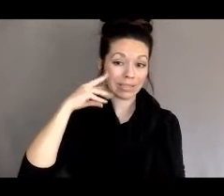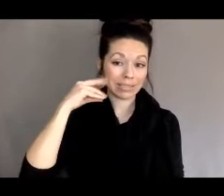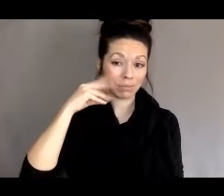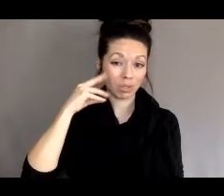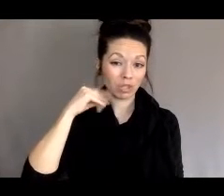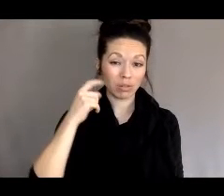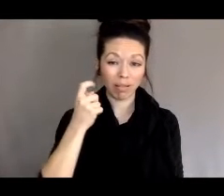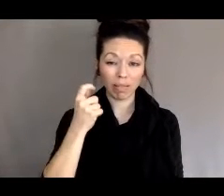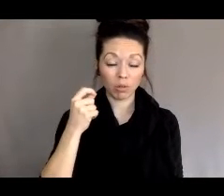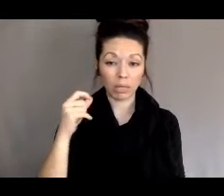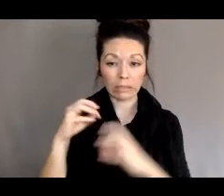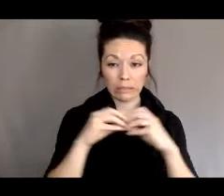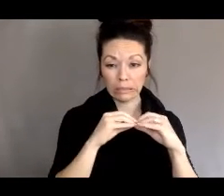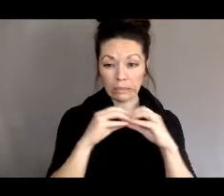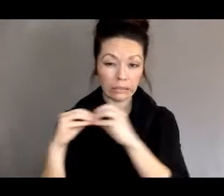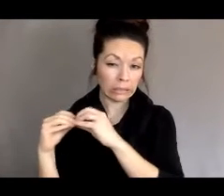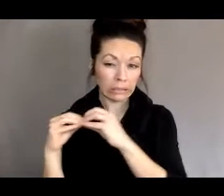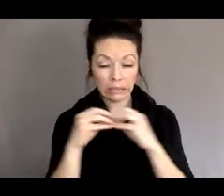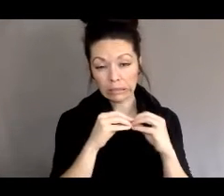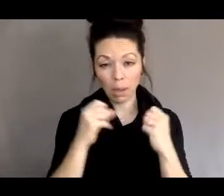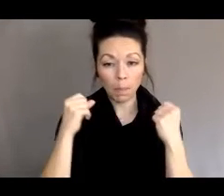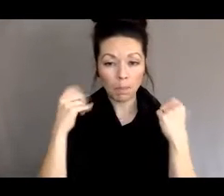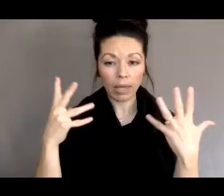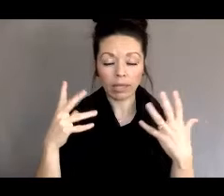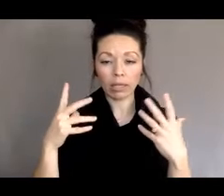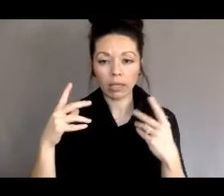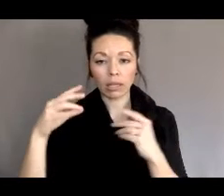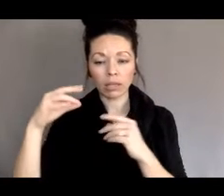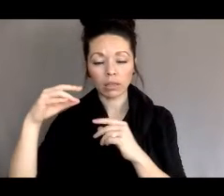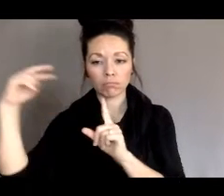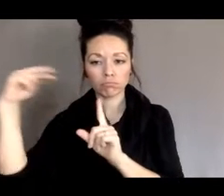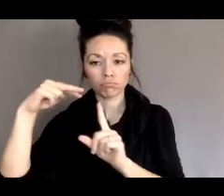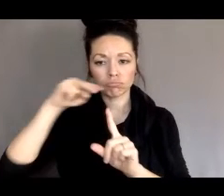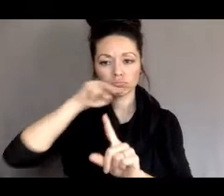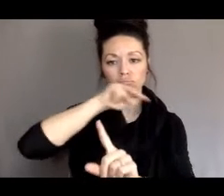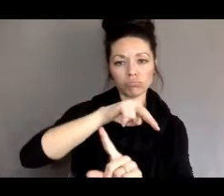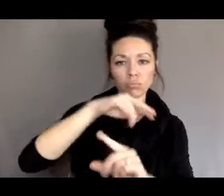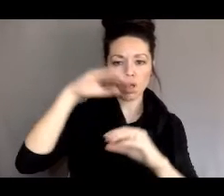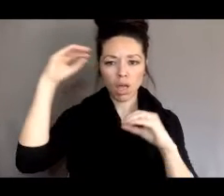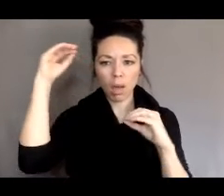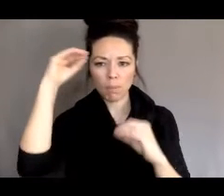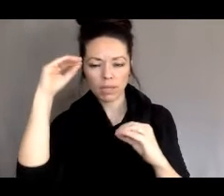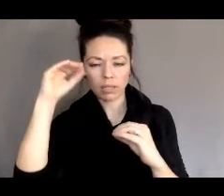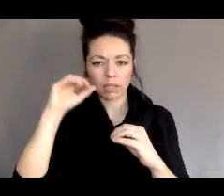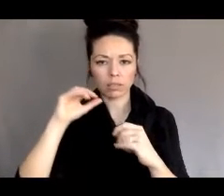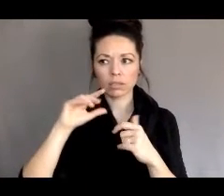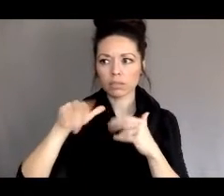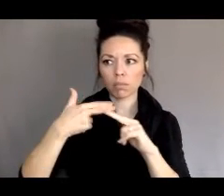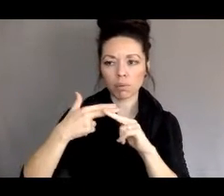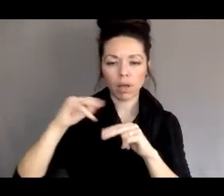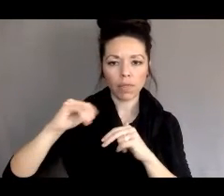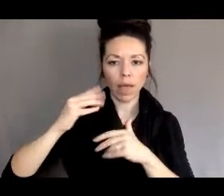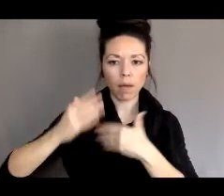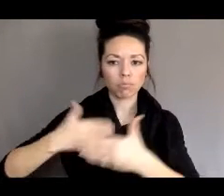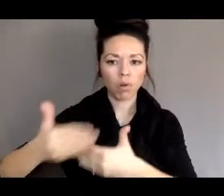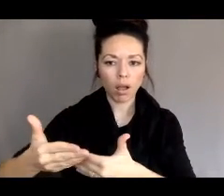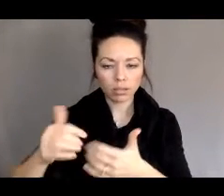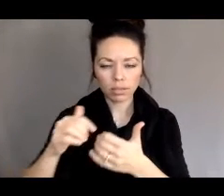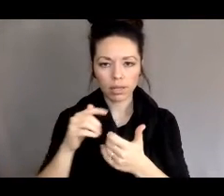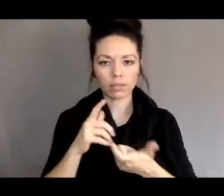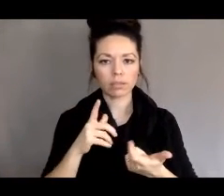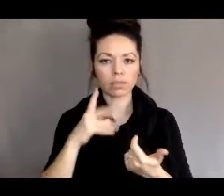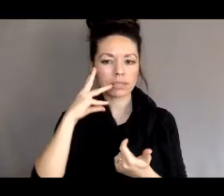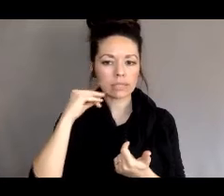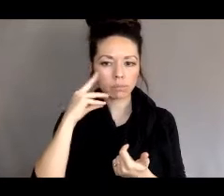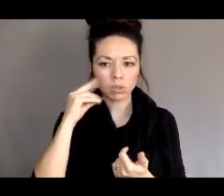bit controversial, lots of different thoughts and opinions on how the process went down, and